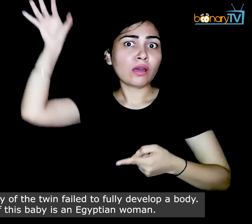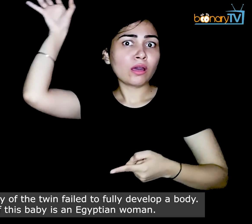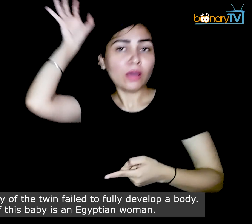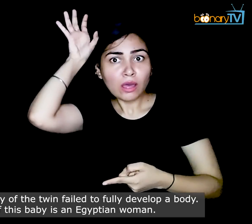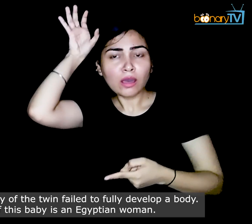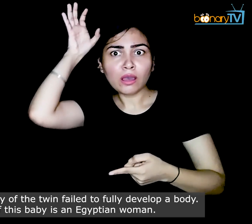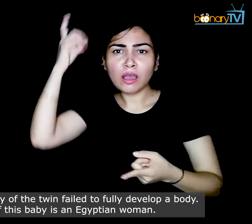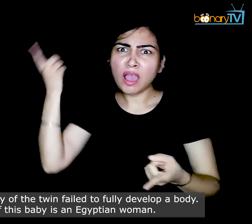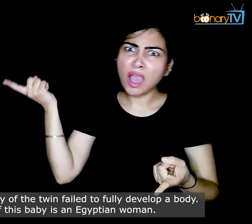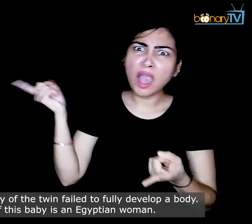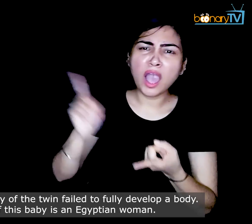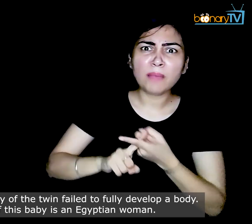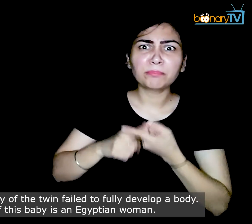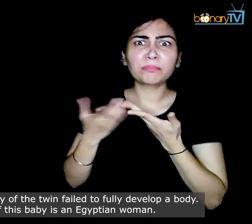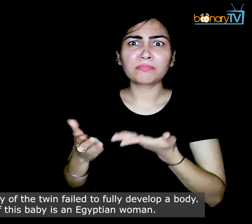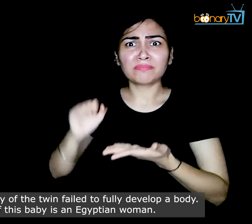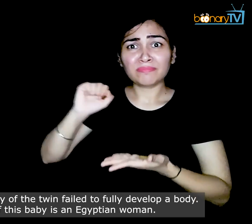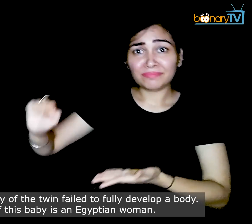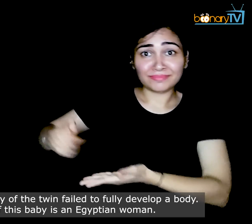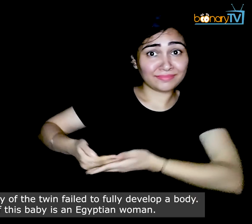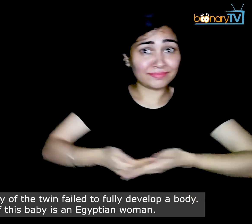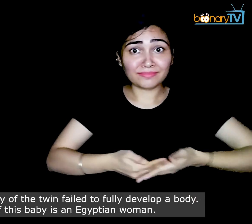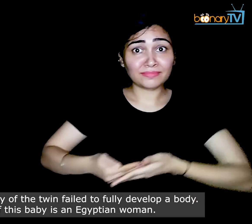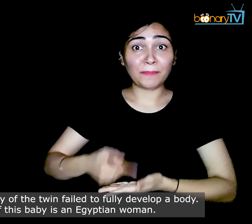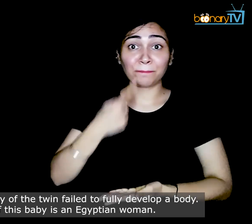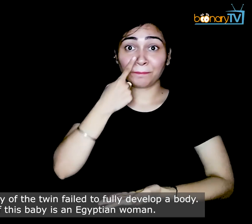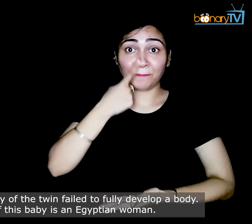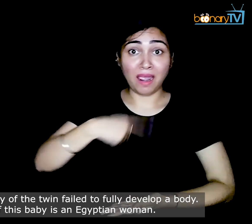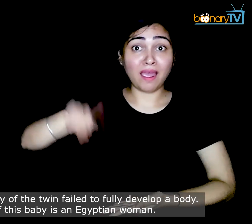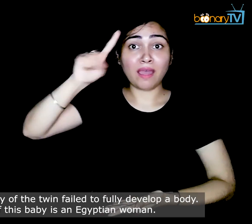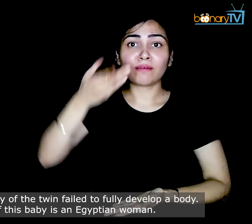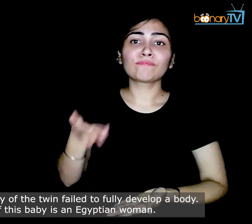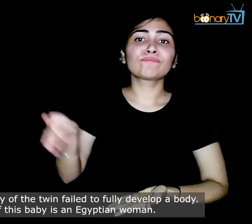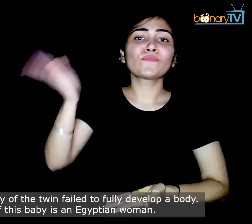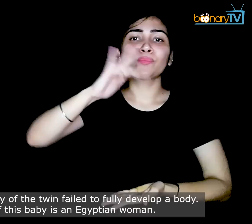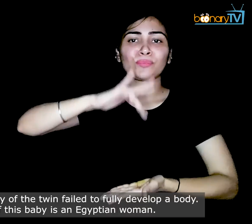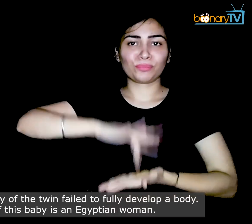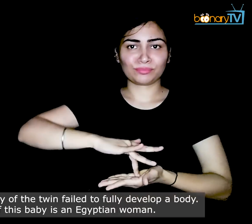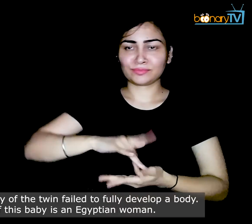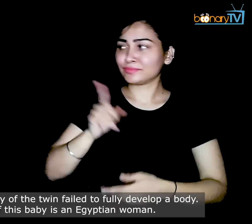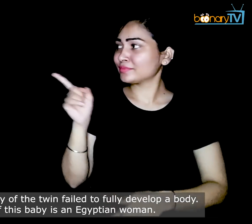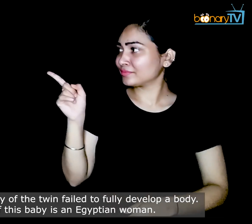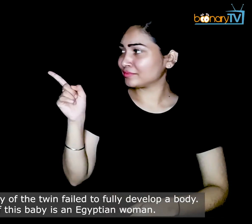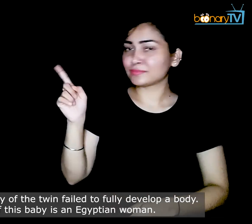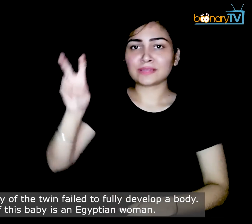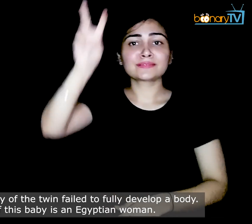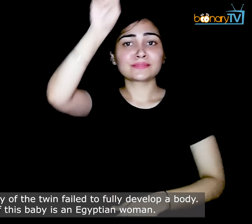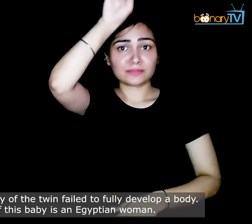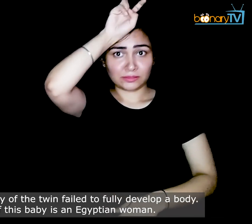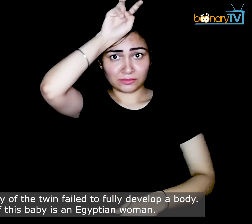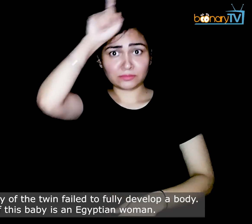twin failed to fully develop a body. The mother of this baby is an Egyptian